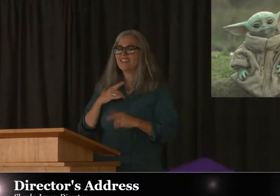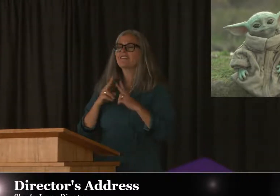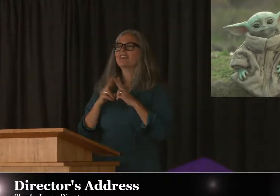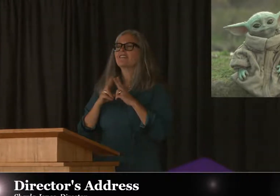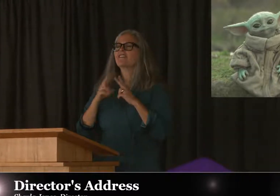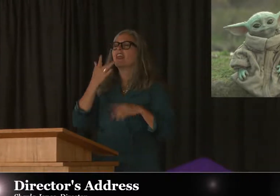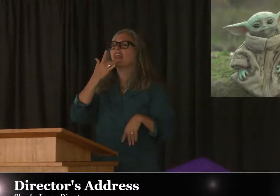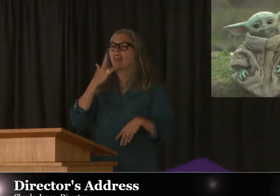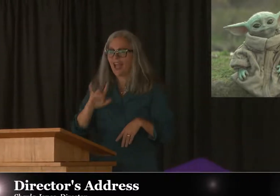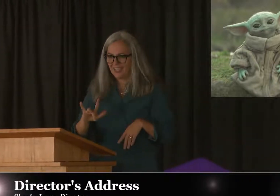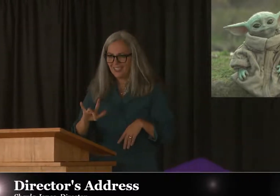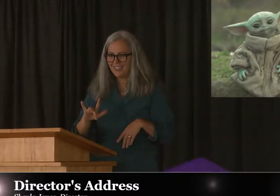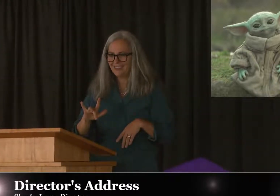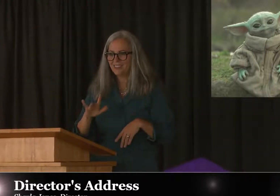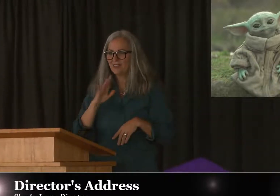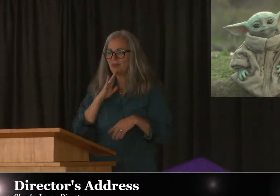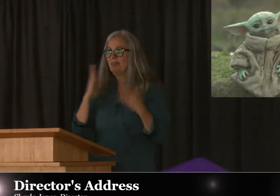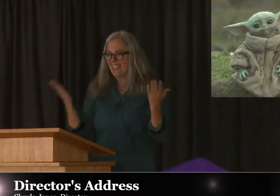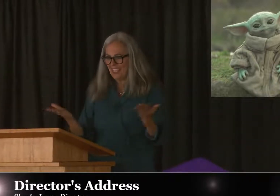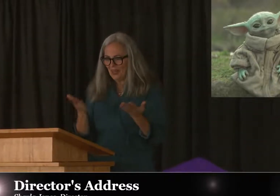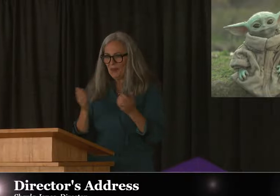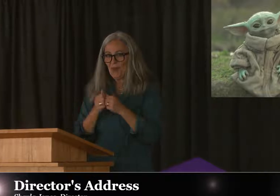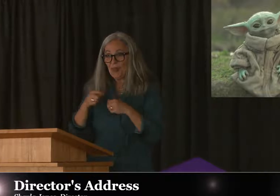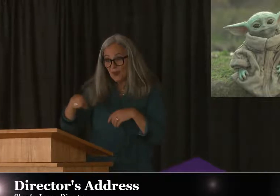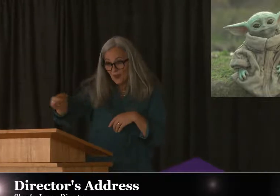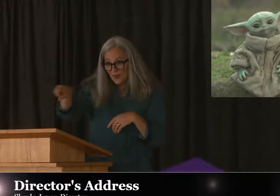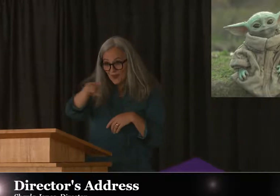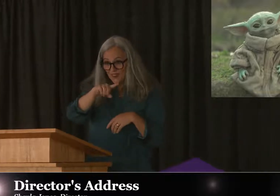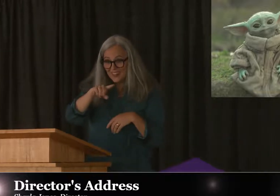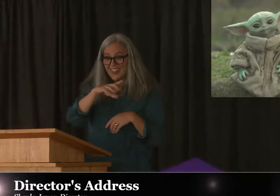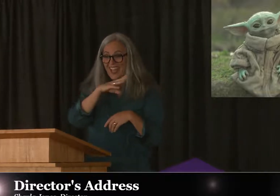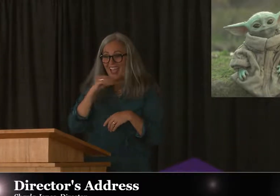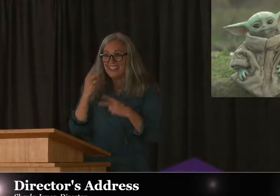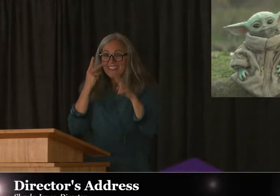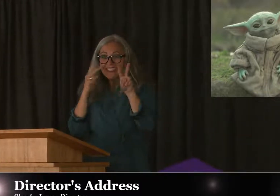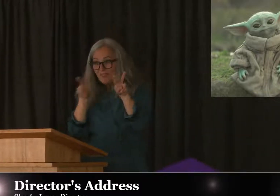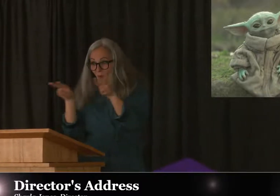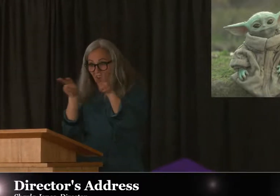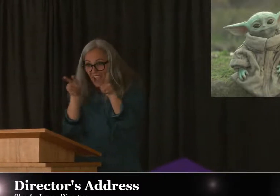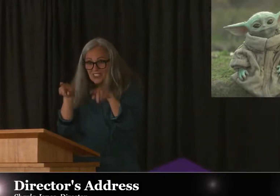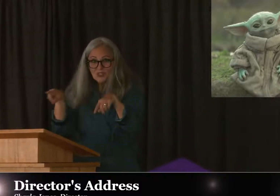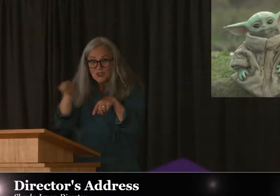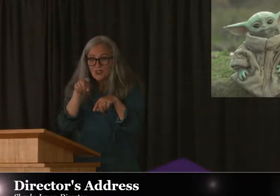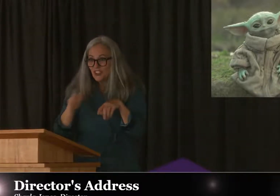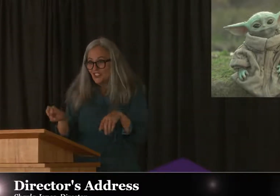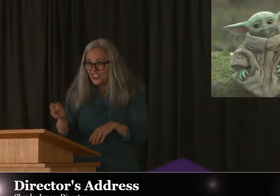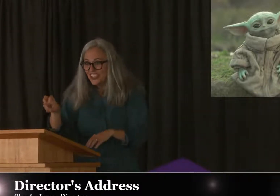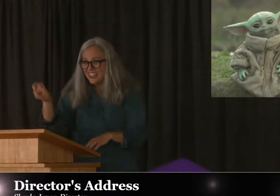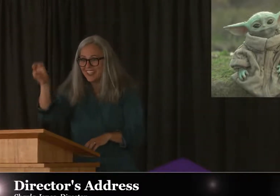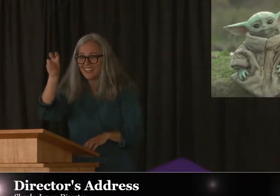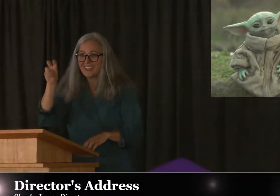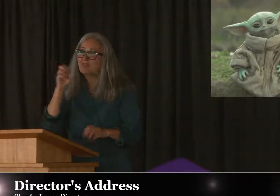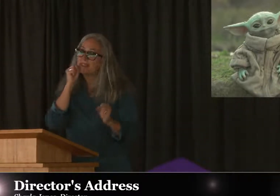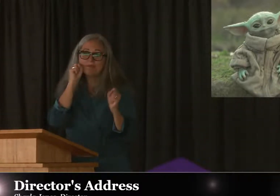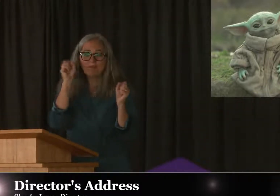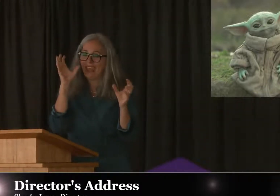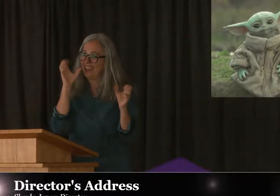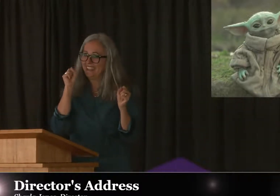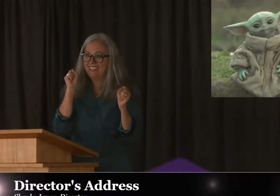We here at OSD have been very fortunate to be here with you and to watch you on your journey and to be part of